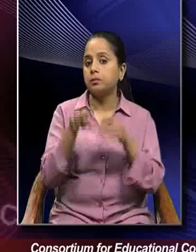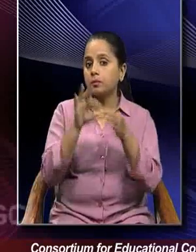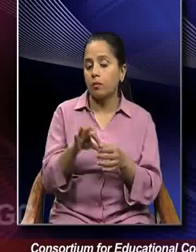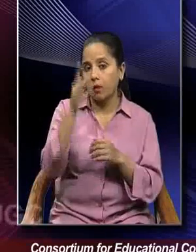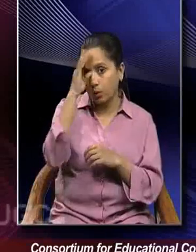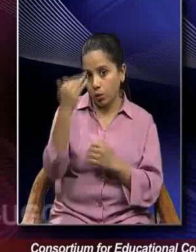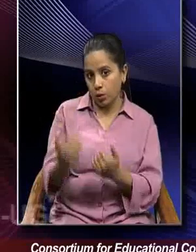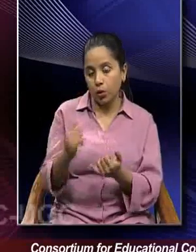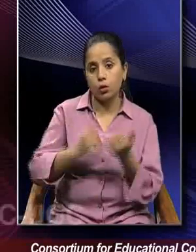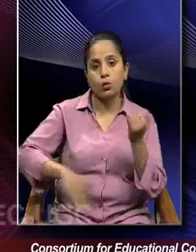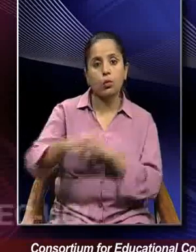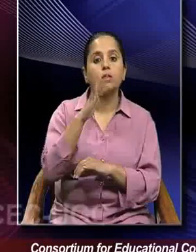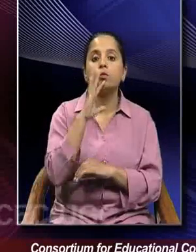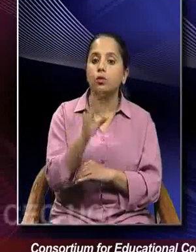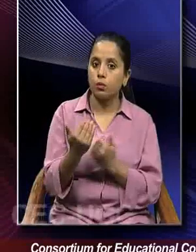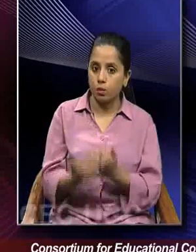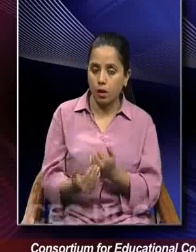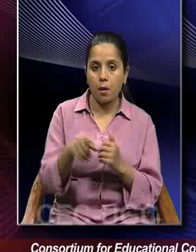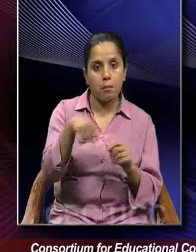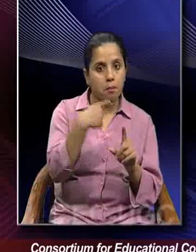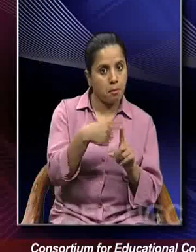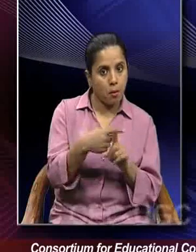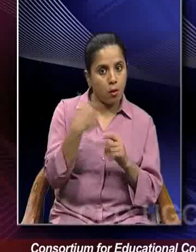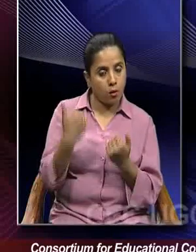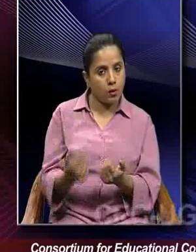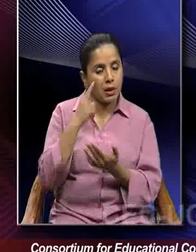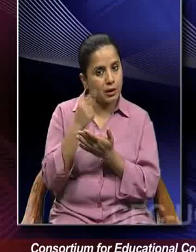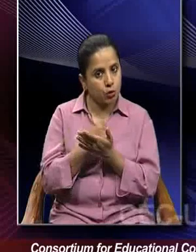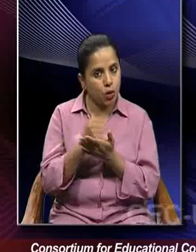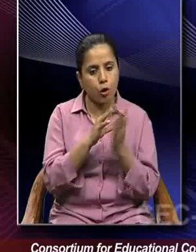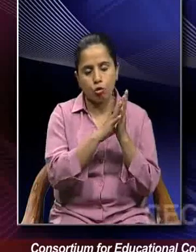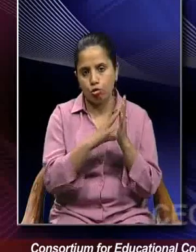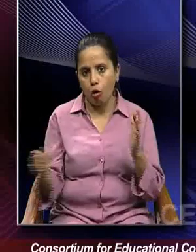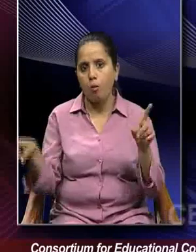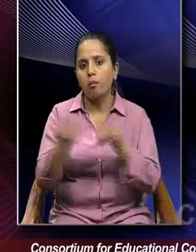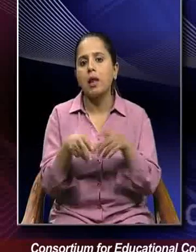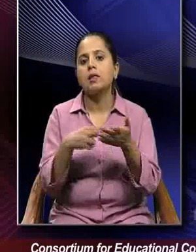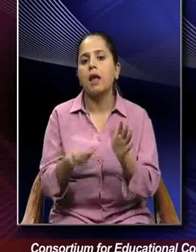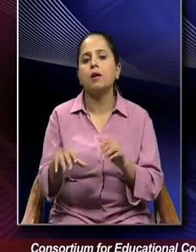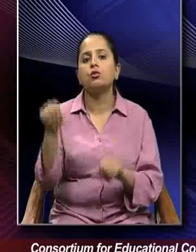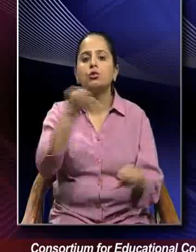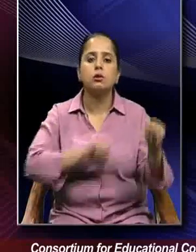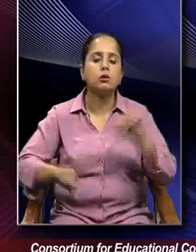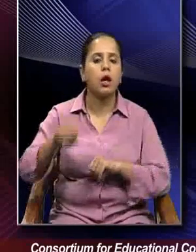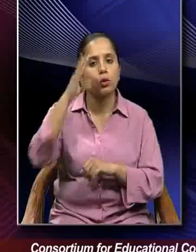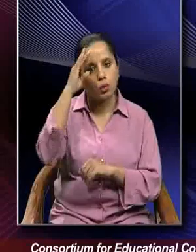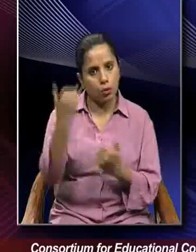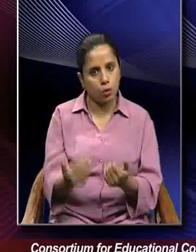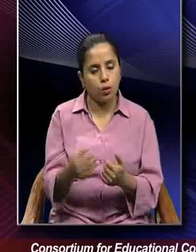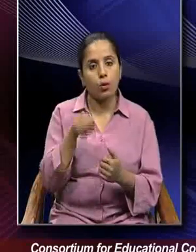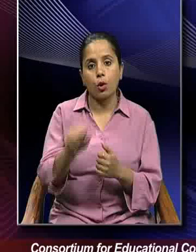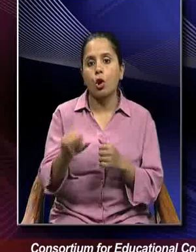of social reality, whereas positivist attempts to replicate natural science theory through logical